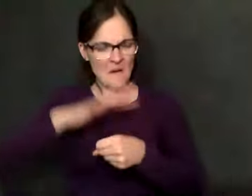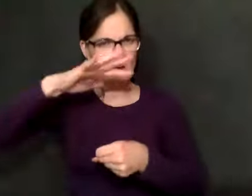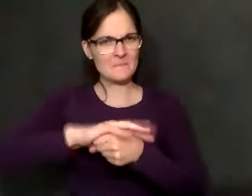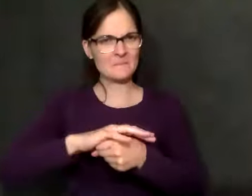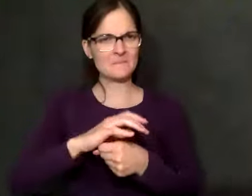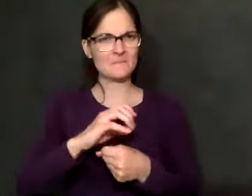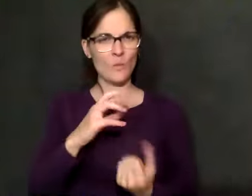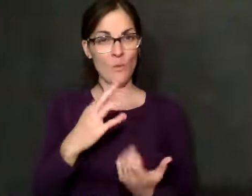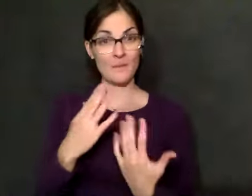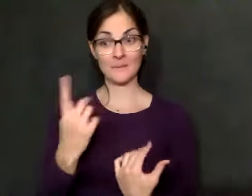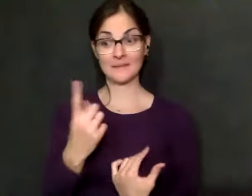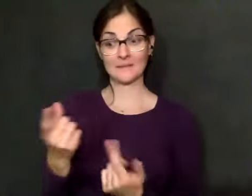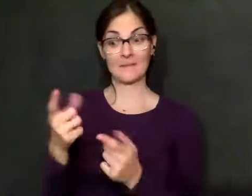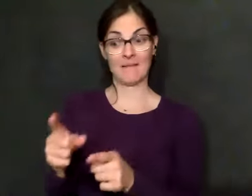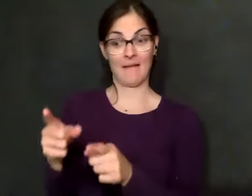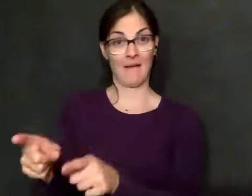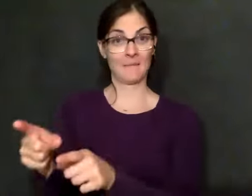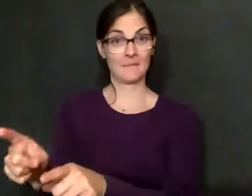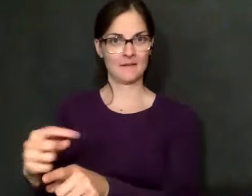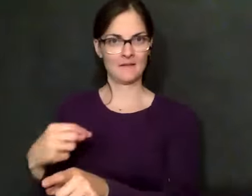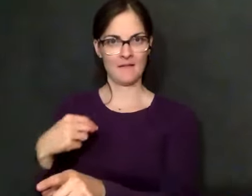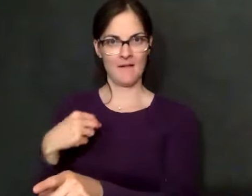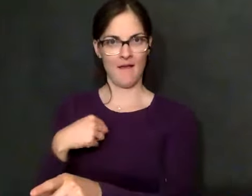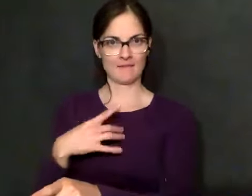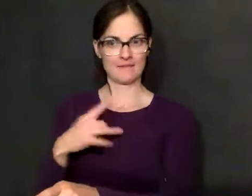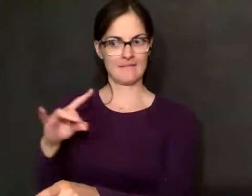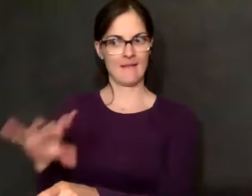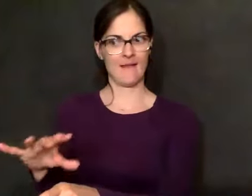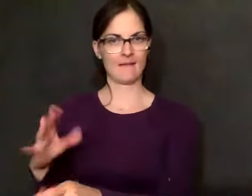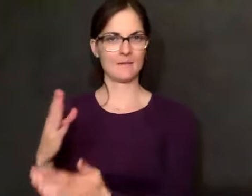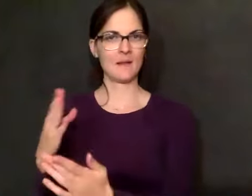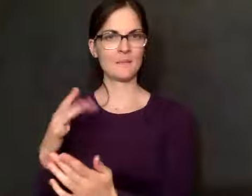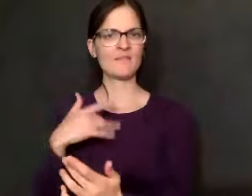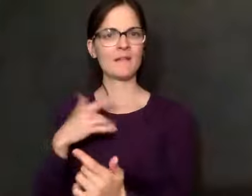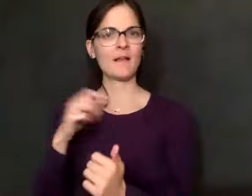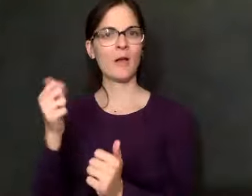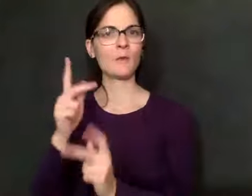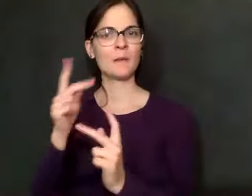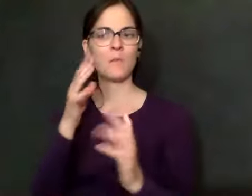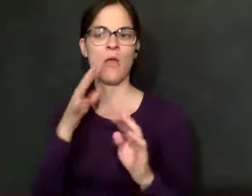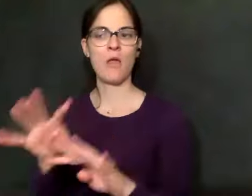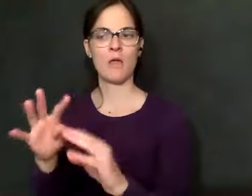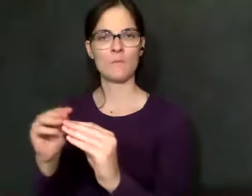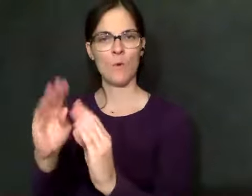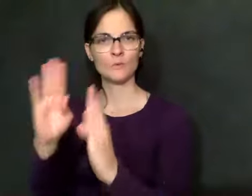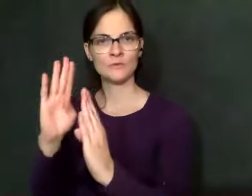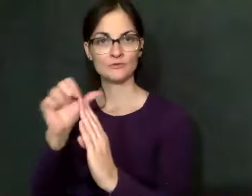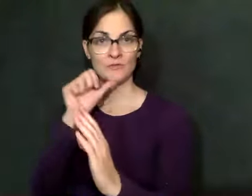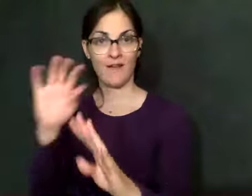divert attention or prevent what was meant to happen happening, because everything's centred on me, of course.